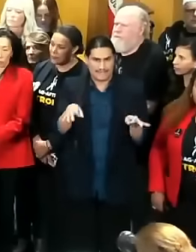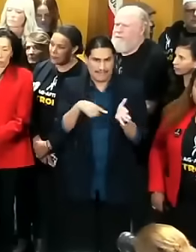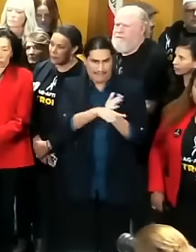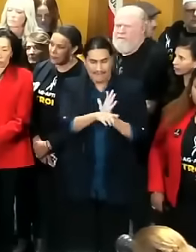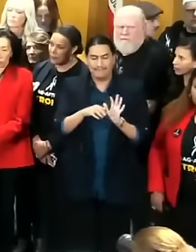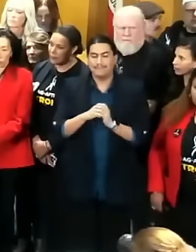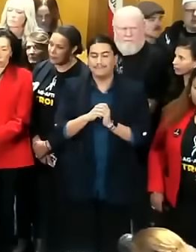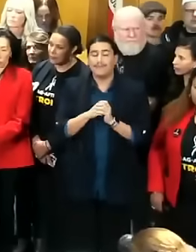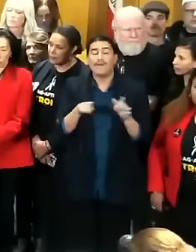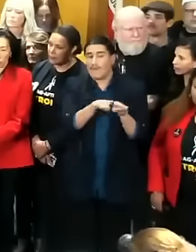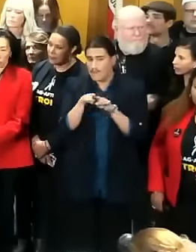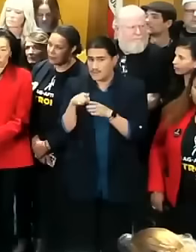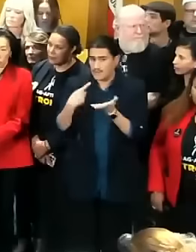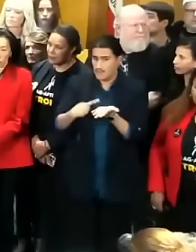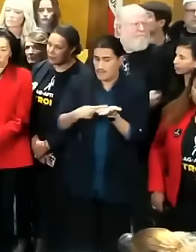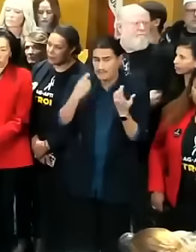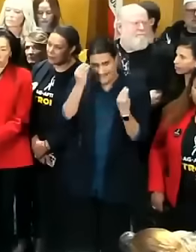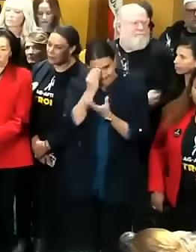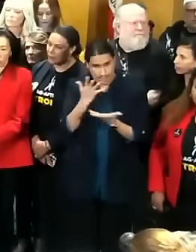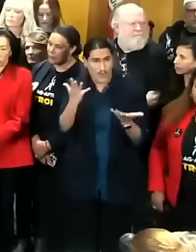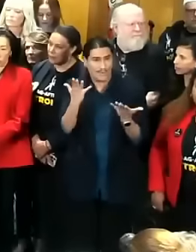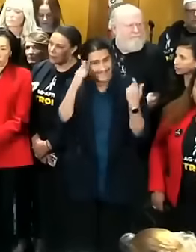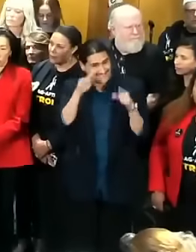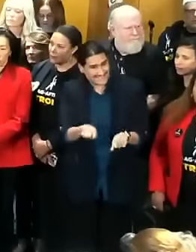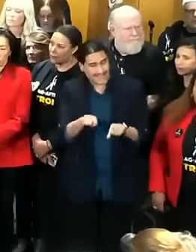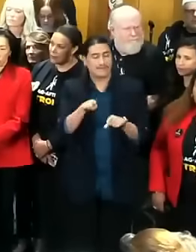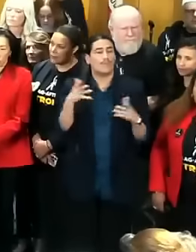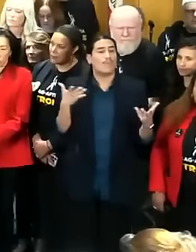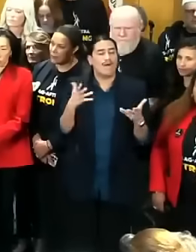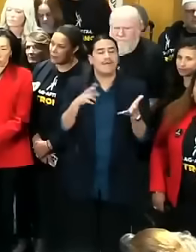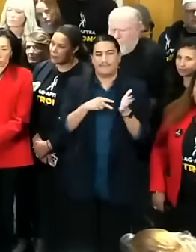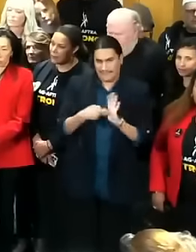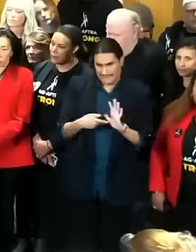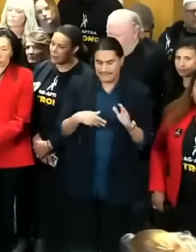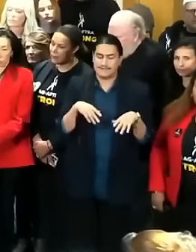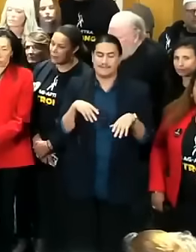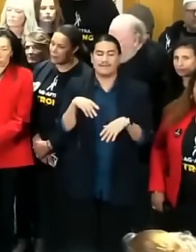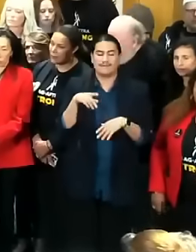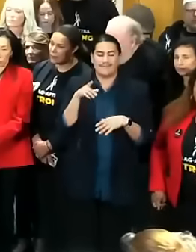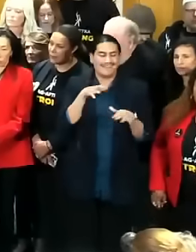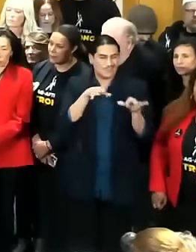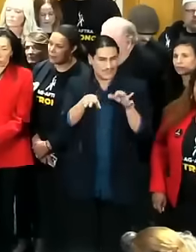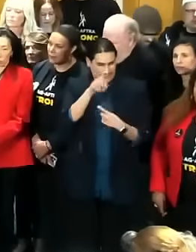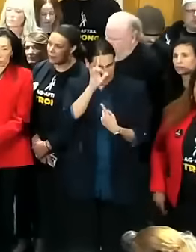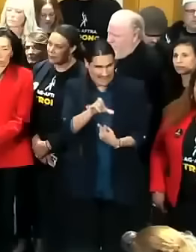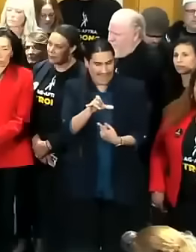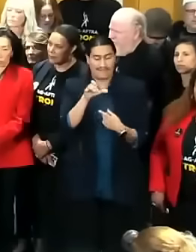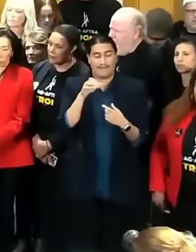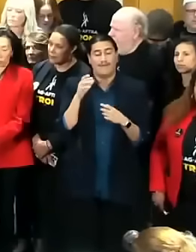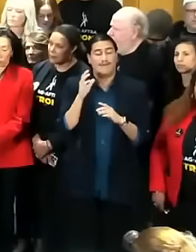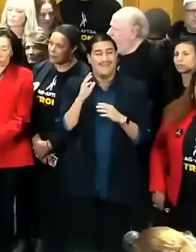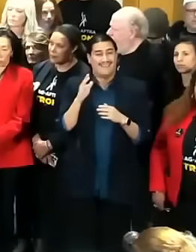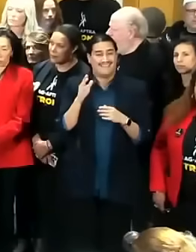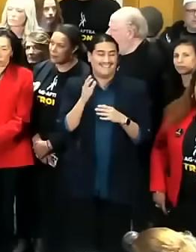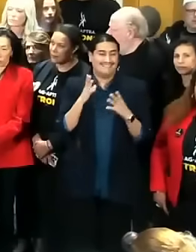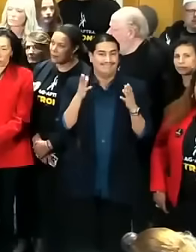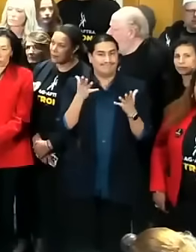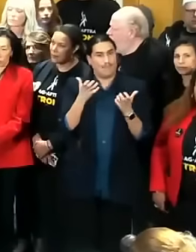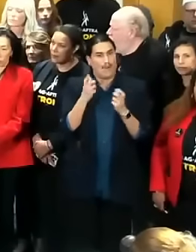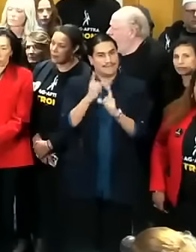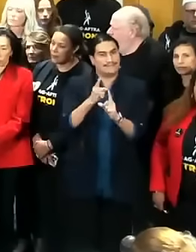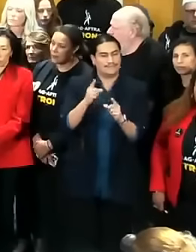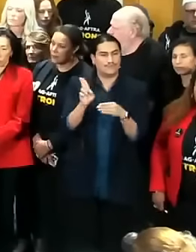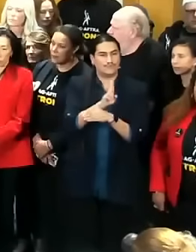about informed consent, what that means is the contract will require a reasonably specific description of the intended use of the